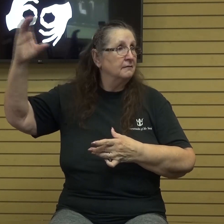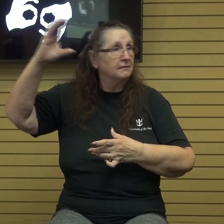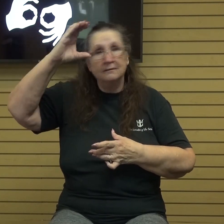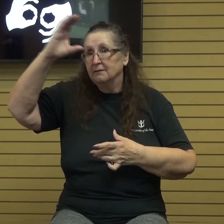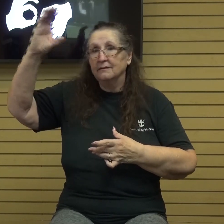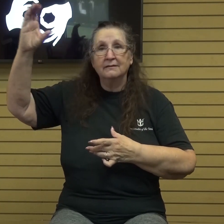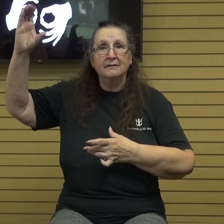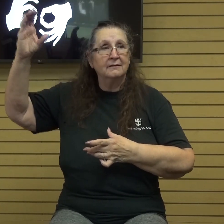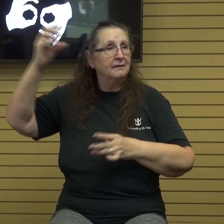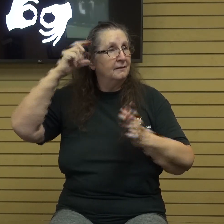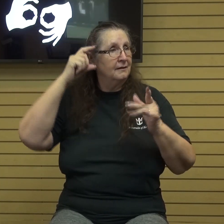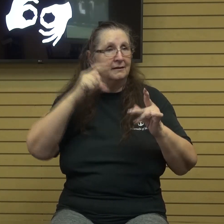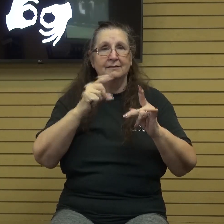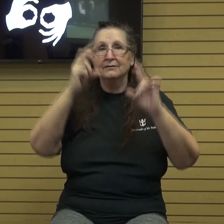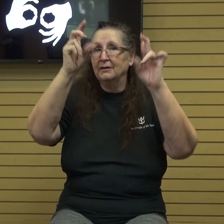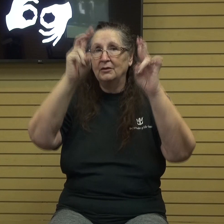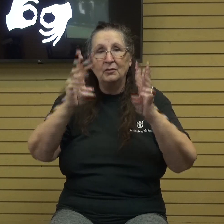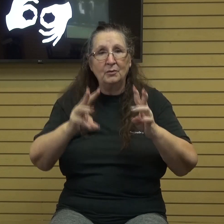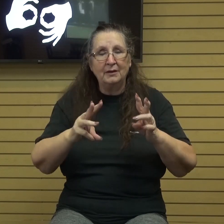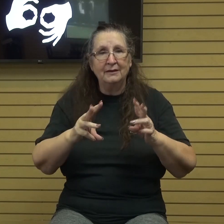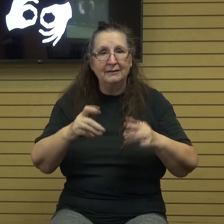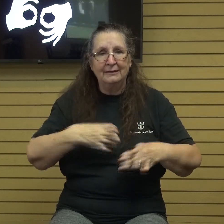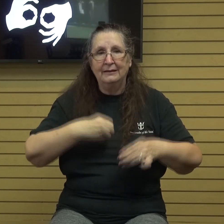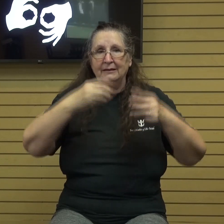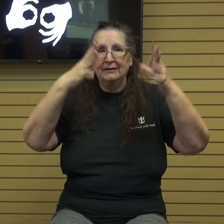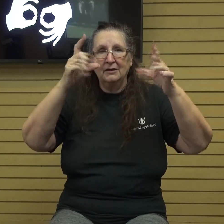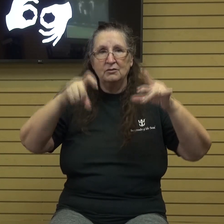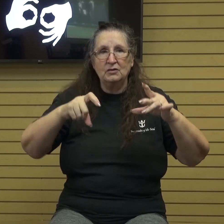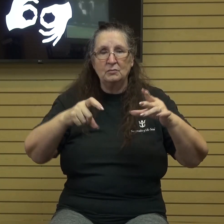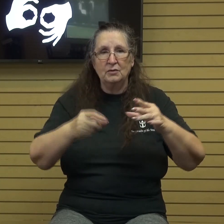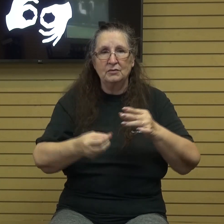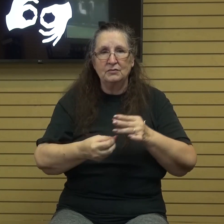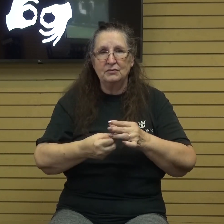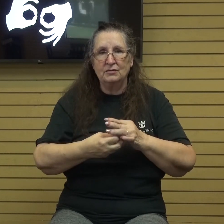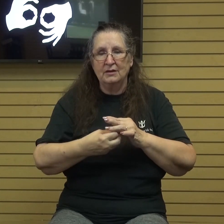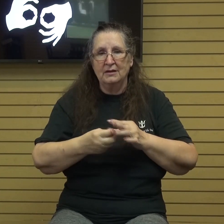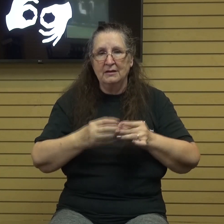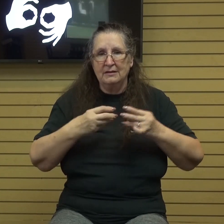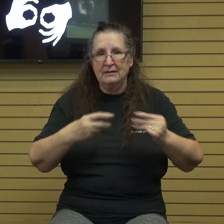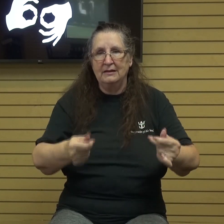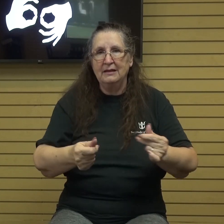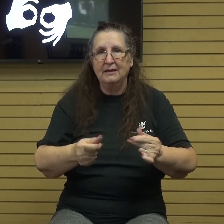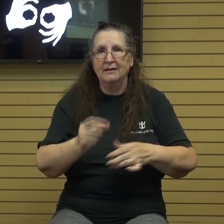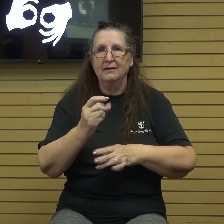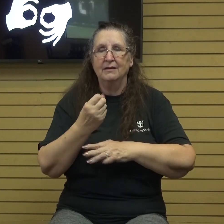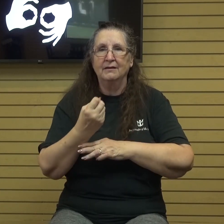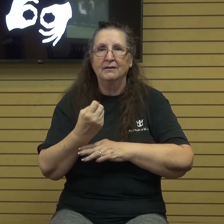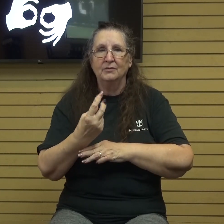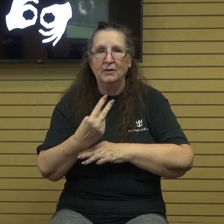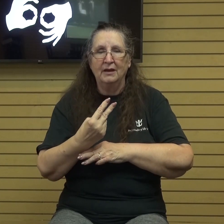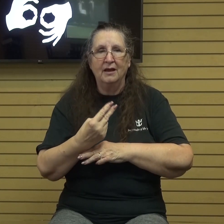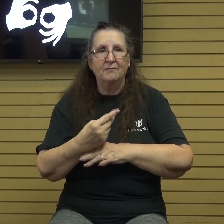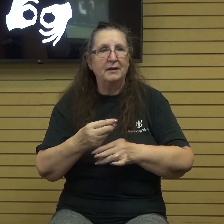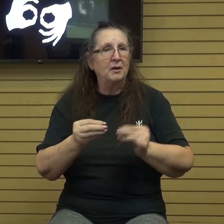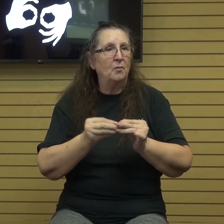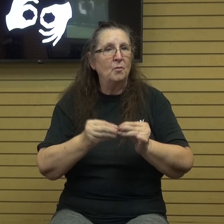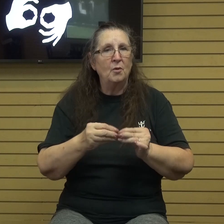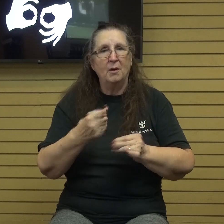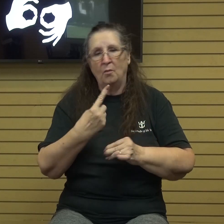and I keep checking the weather report, and the clouds were supposed to leave at 12, and then there was still a cloud over 1 p.m. and a cloud over 2 p.m. And so